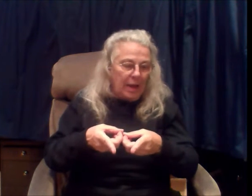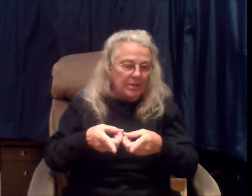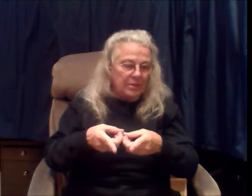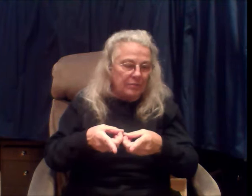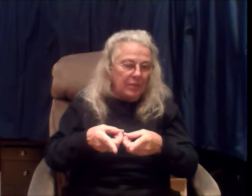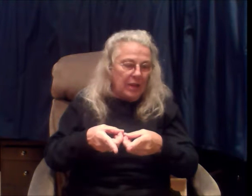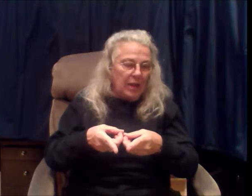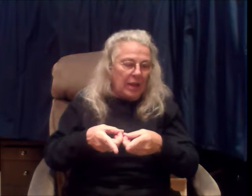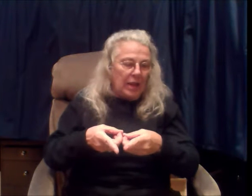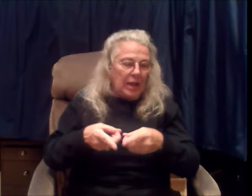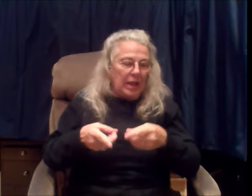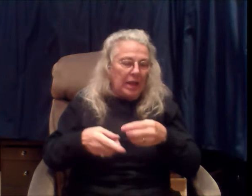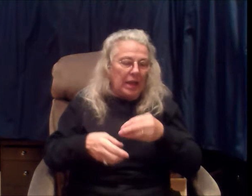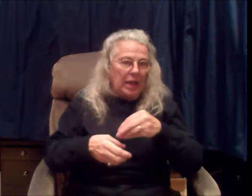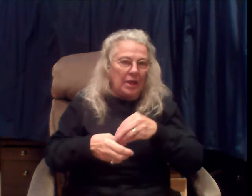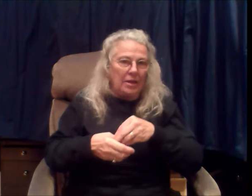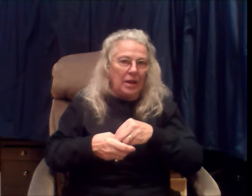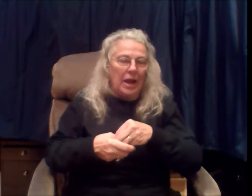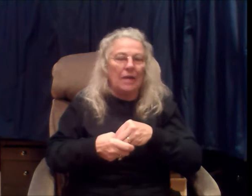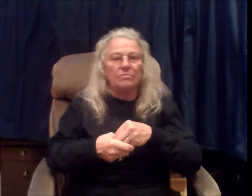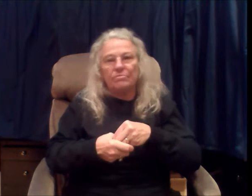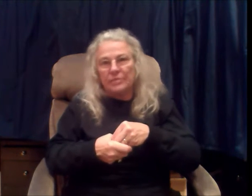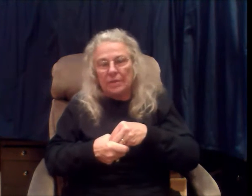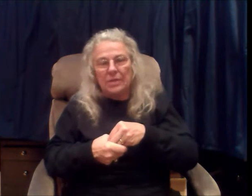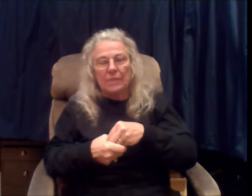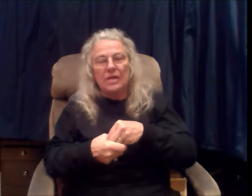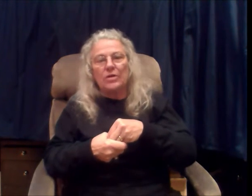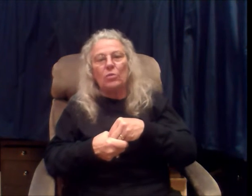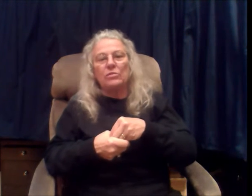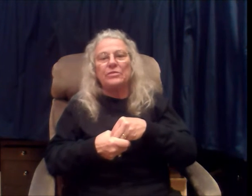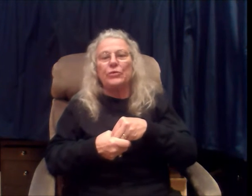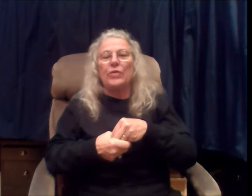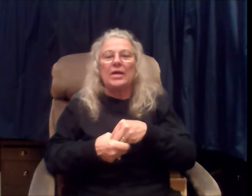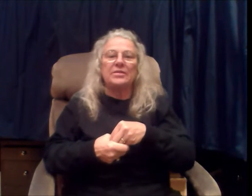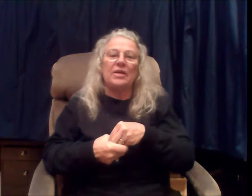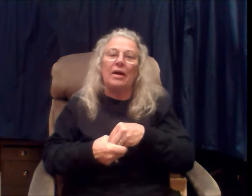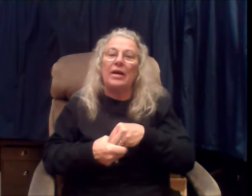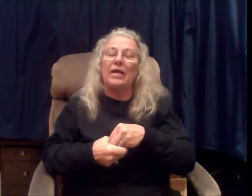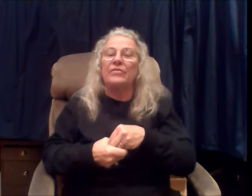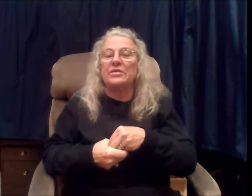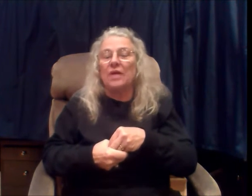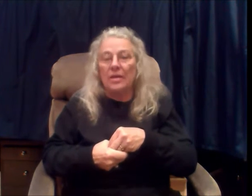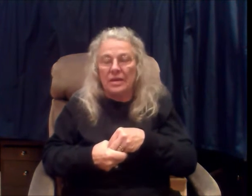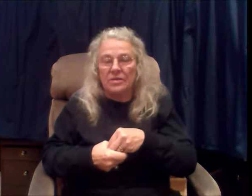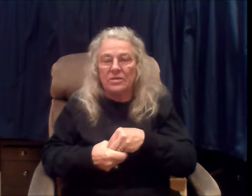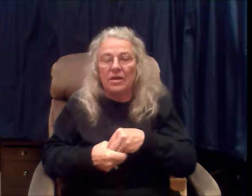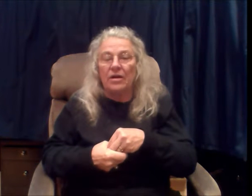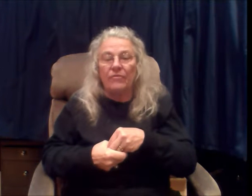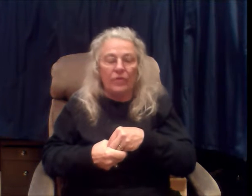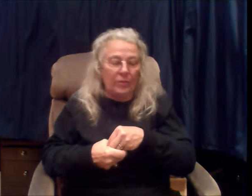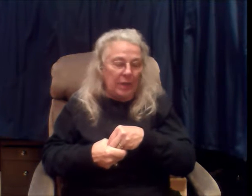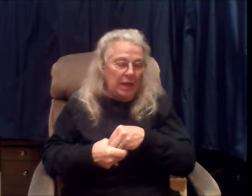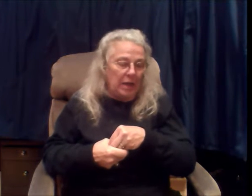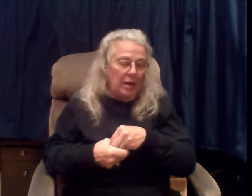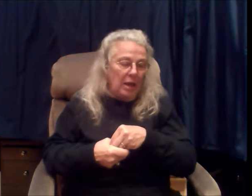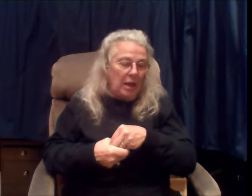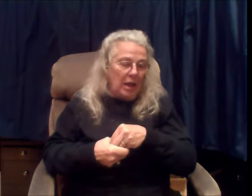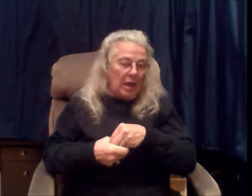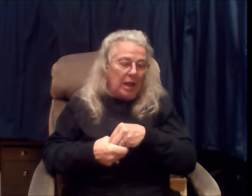Met. In, and sometimes I don't do that sign if it's not necessary for the meaning.